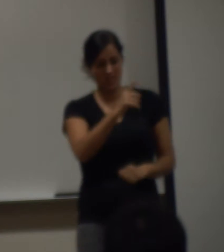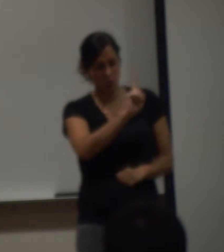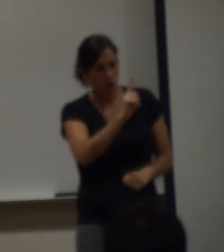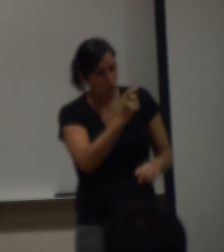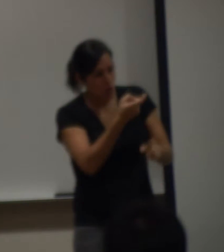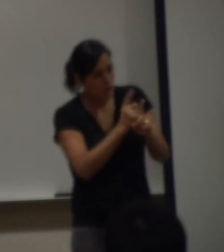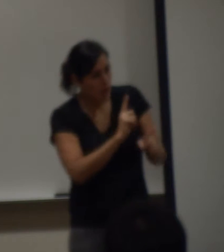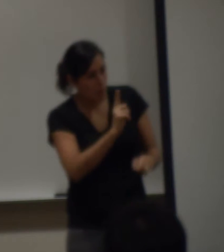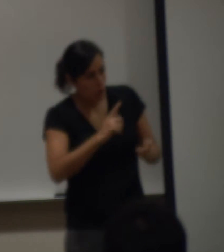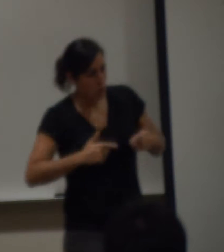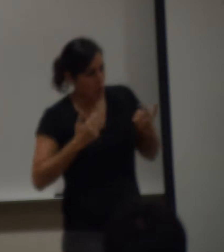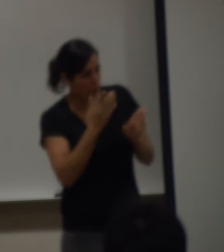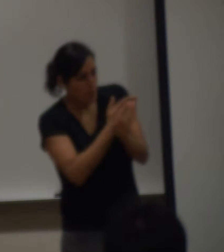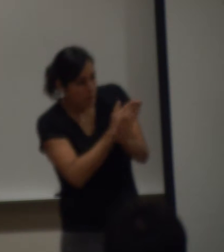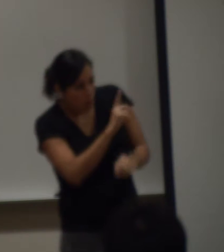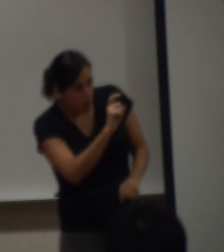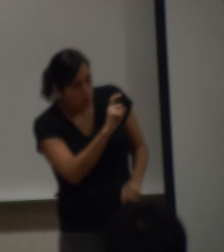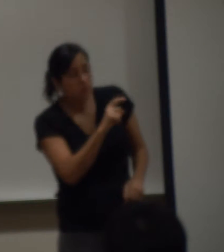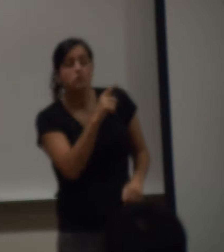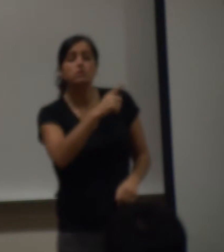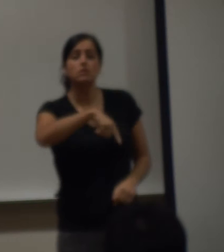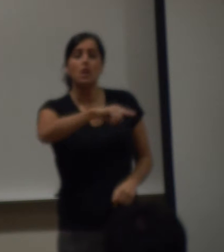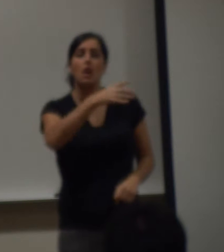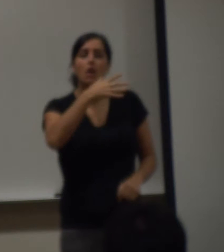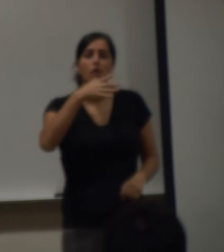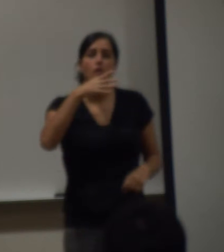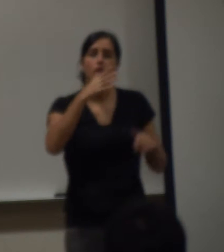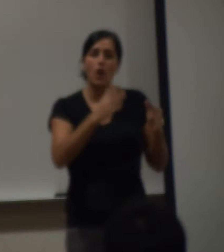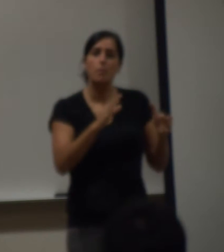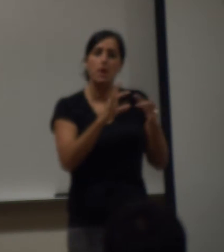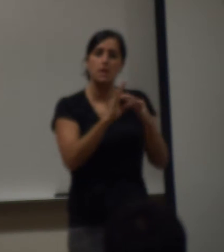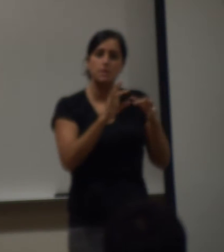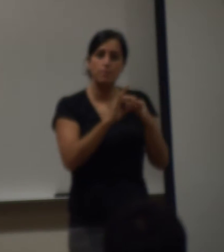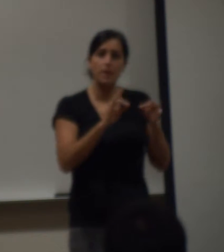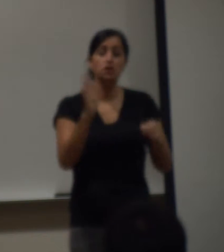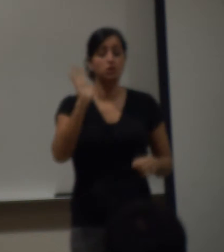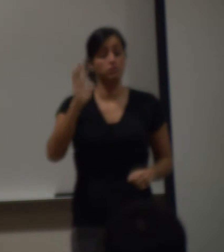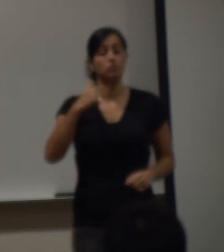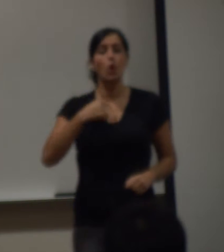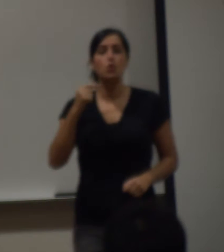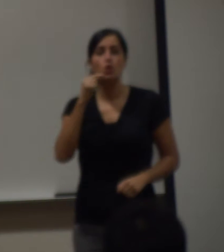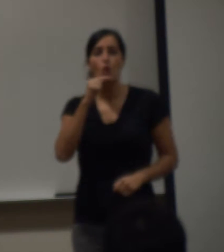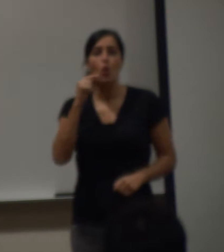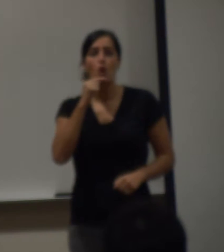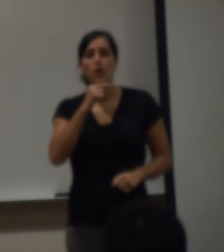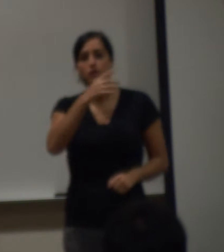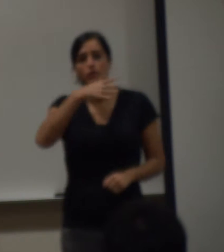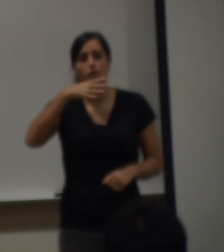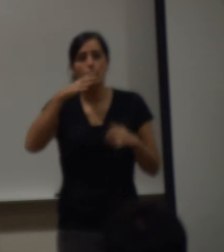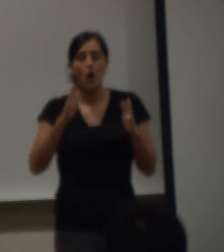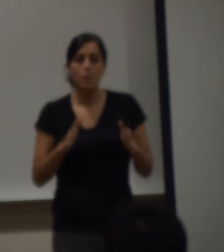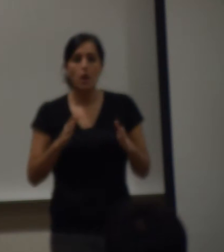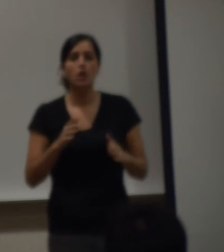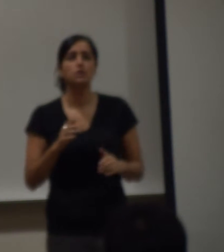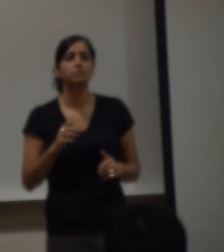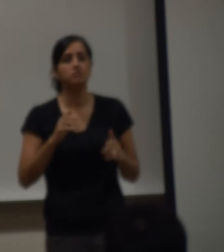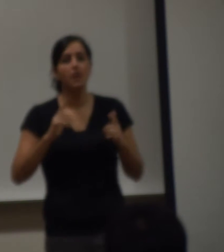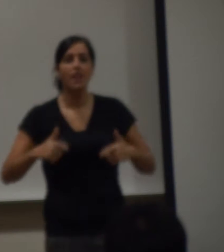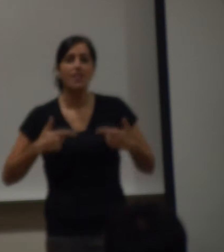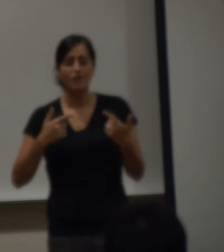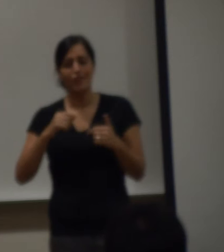of those farmers talked about the fact that they had been corn farmers in places like Michoacan,